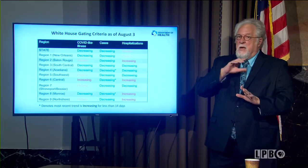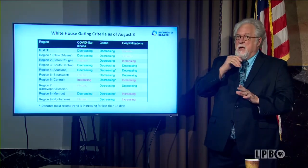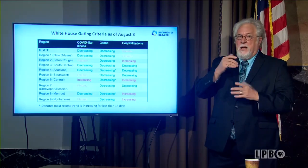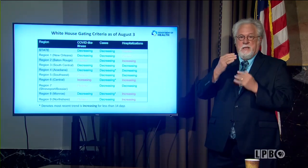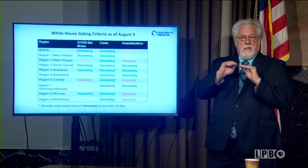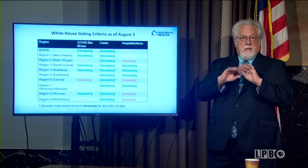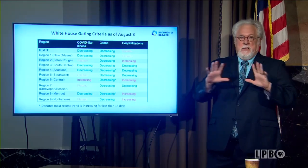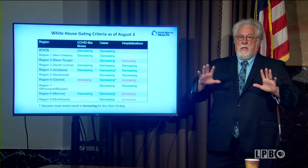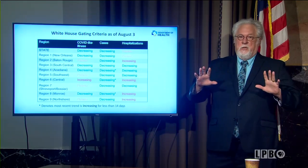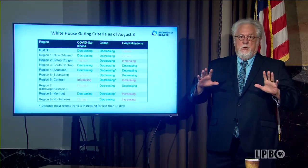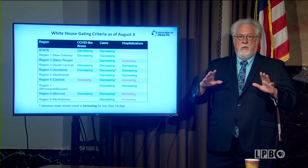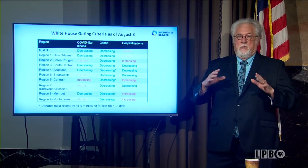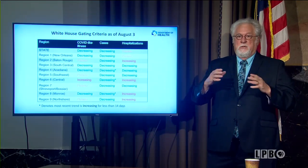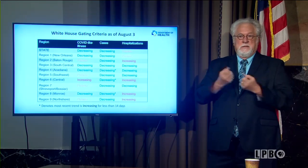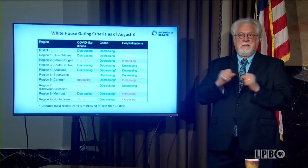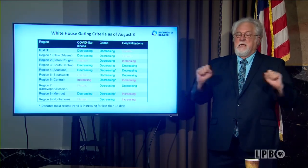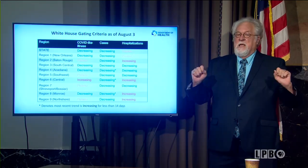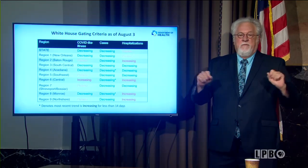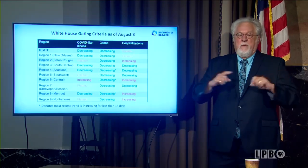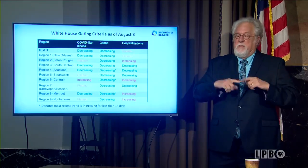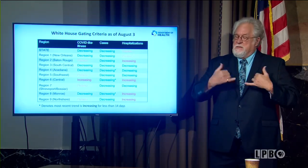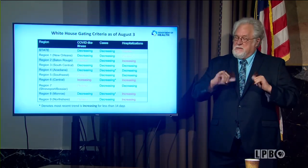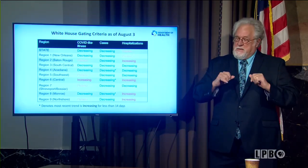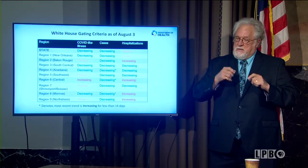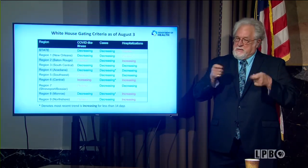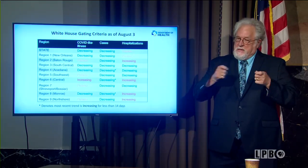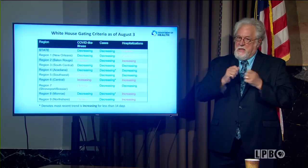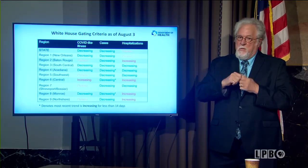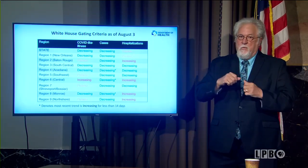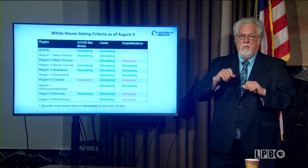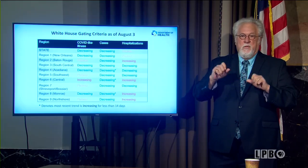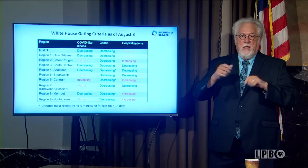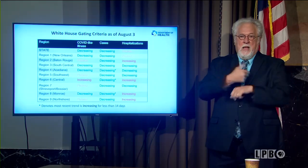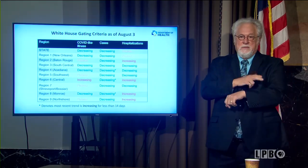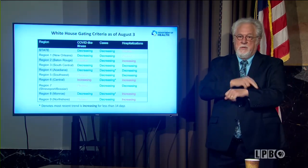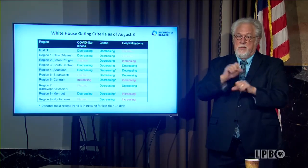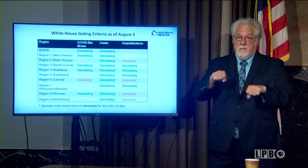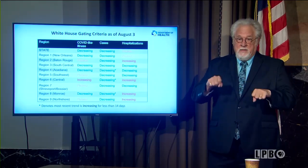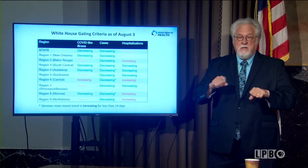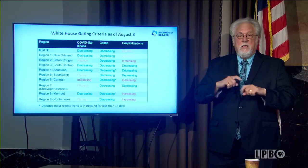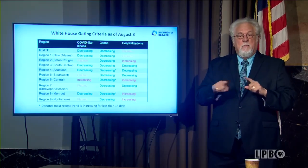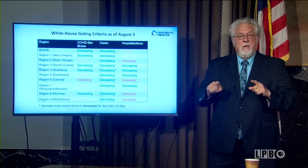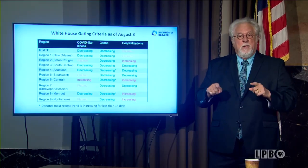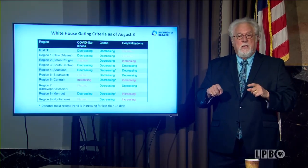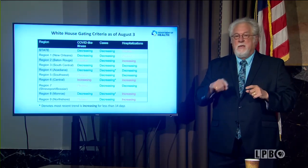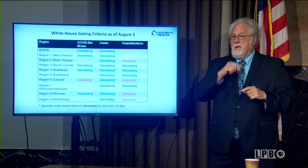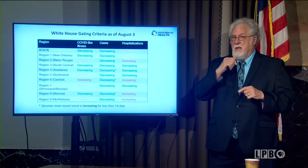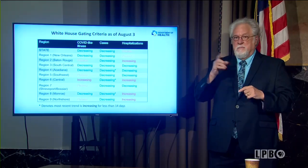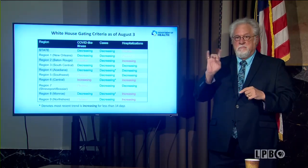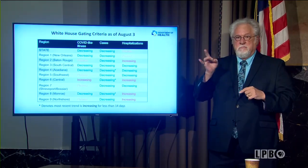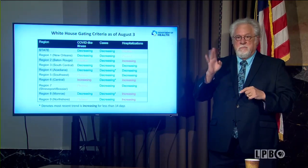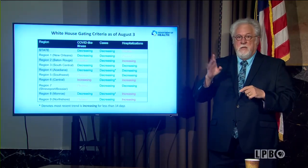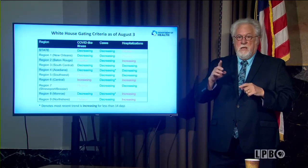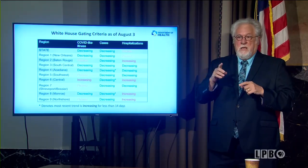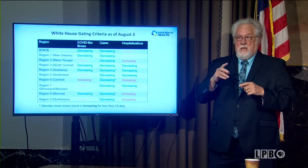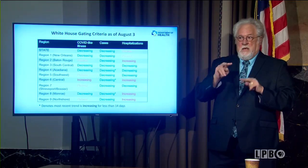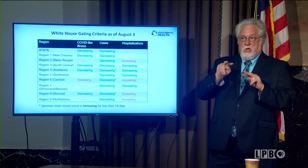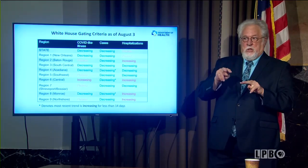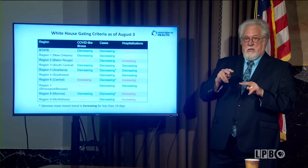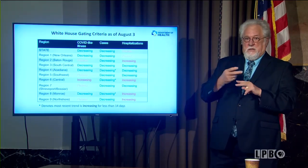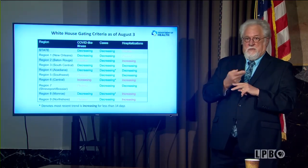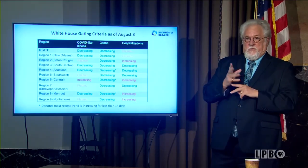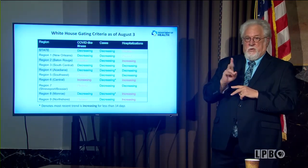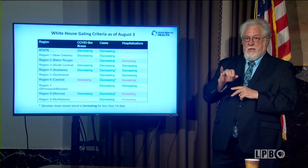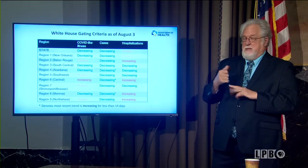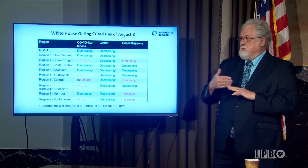They are still dealing with hospital capacity crunches, but we're not in the dire straits that we were looking at a few days